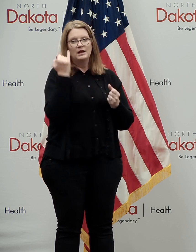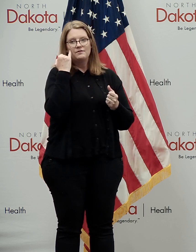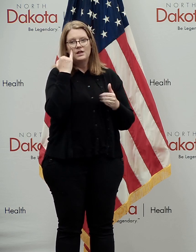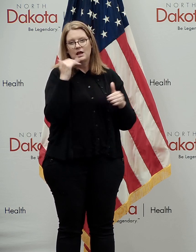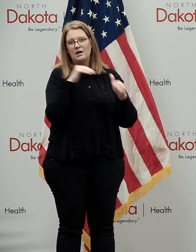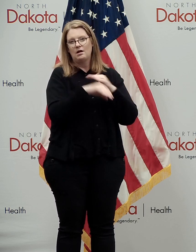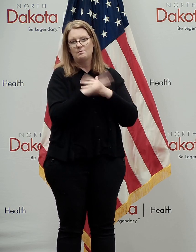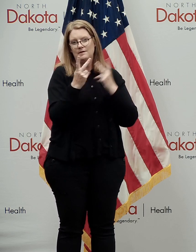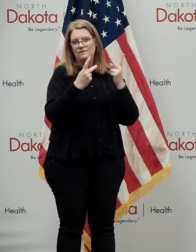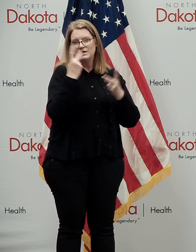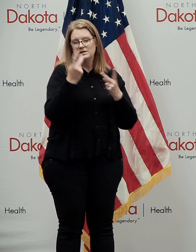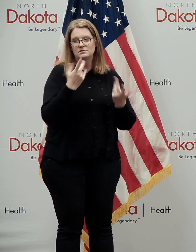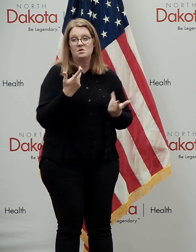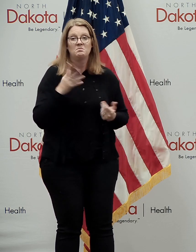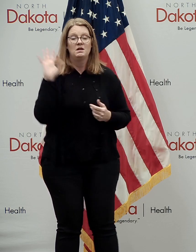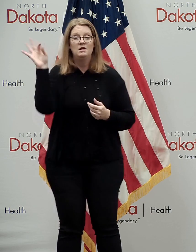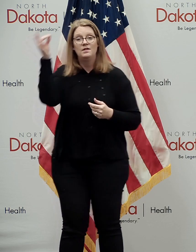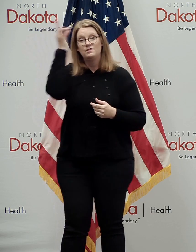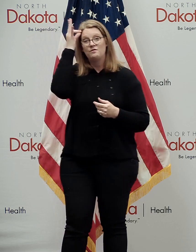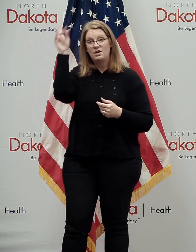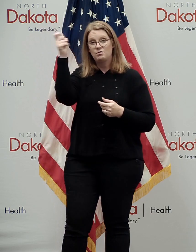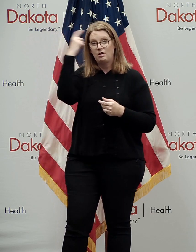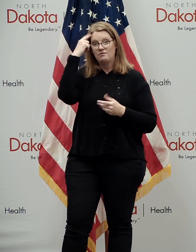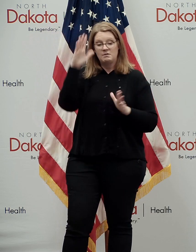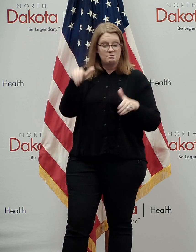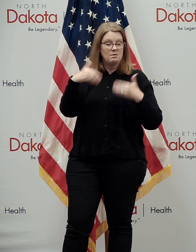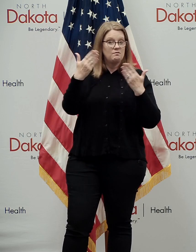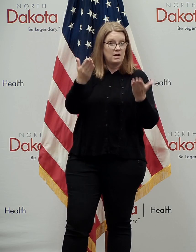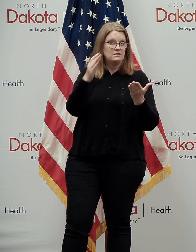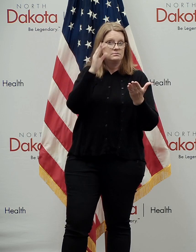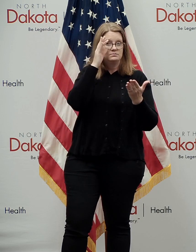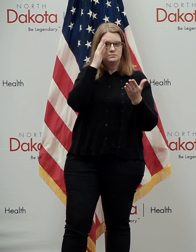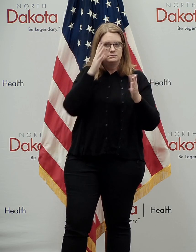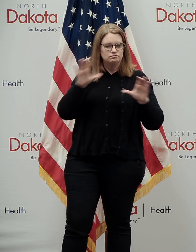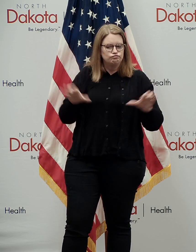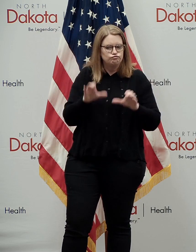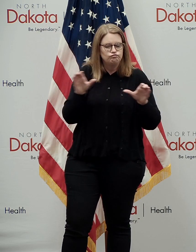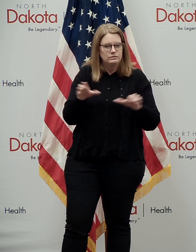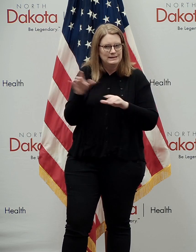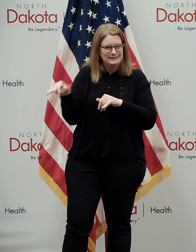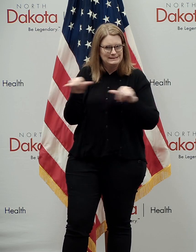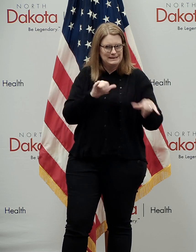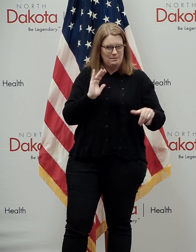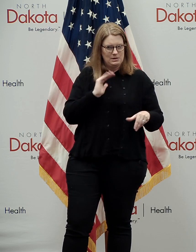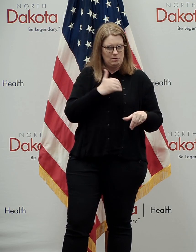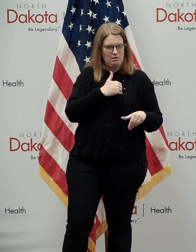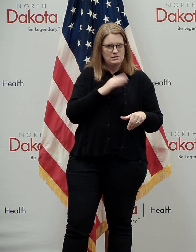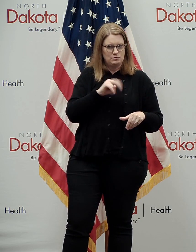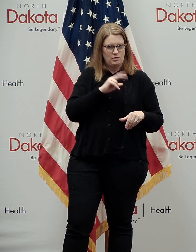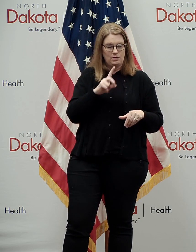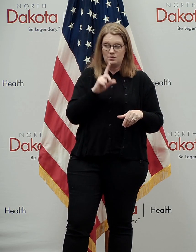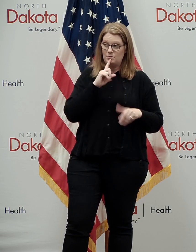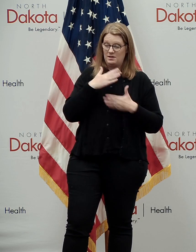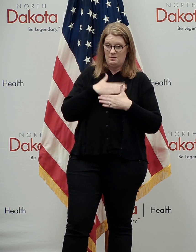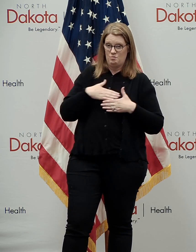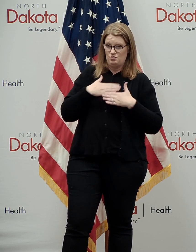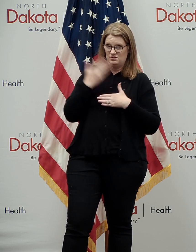So the federal government stepping up to help efforts like ours in North Dakota, when we appreciate that.